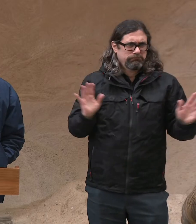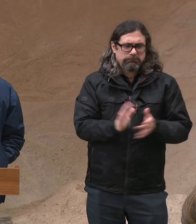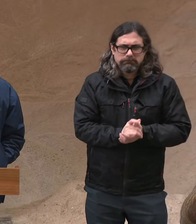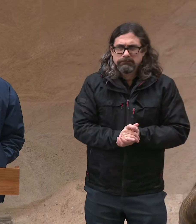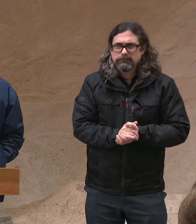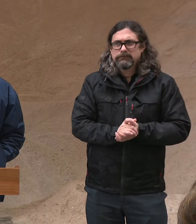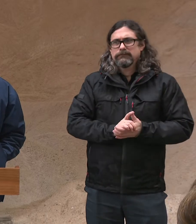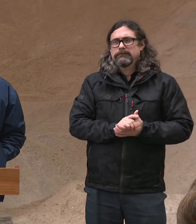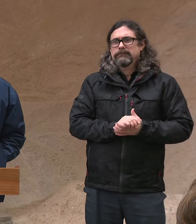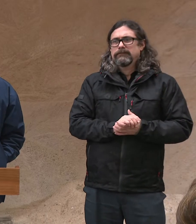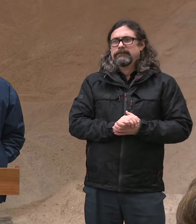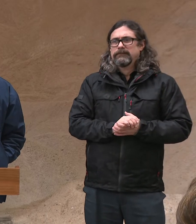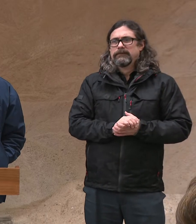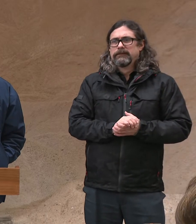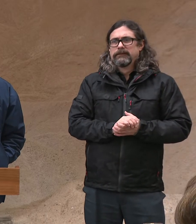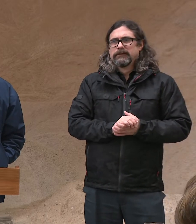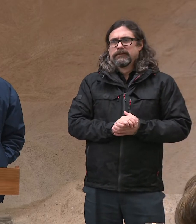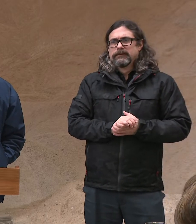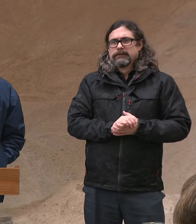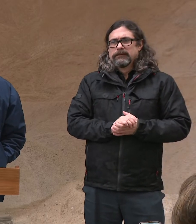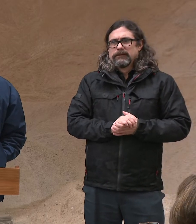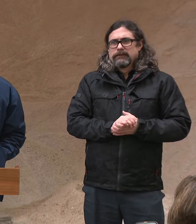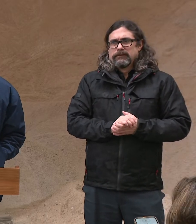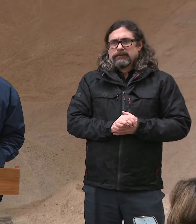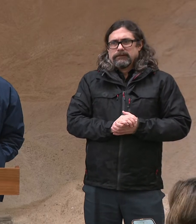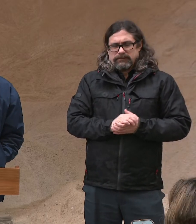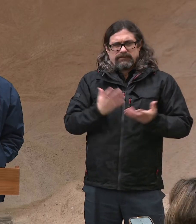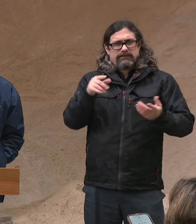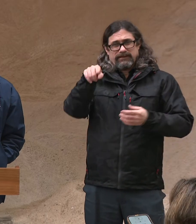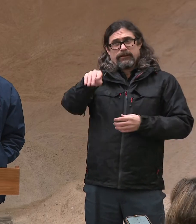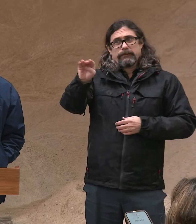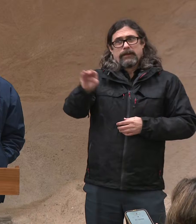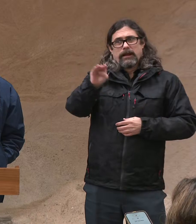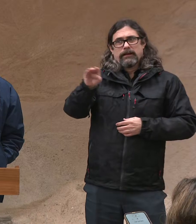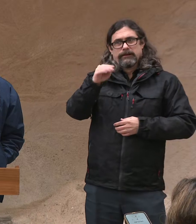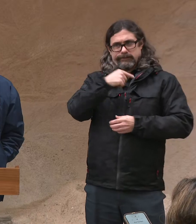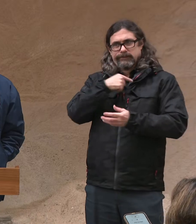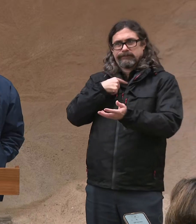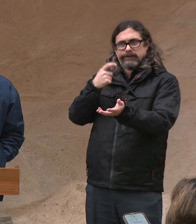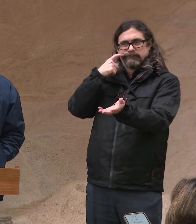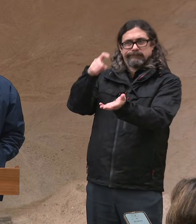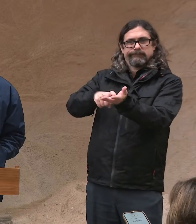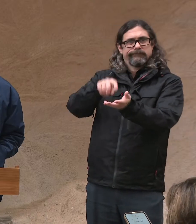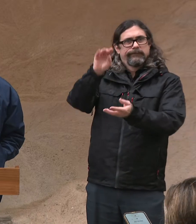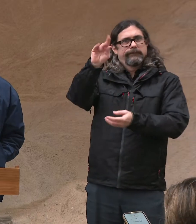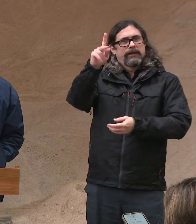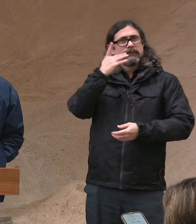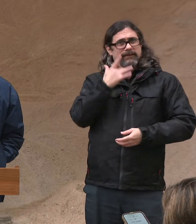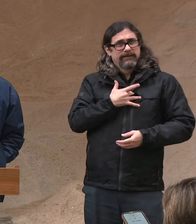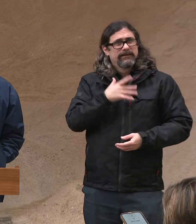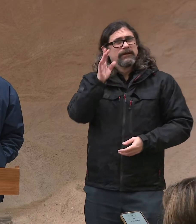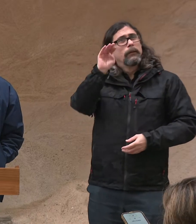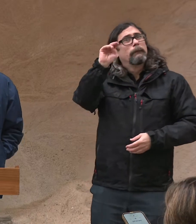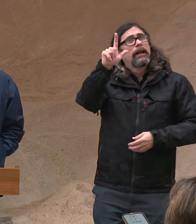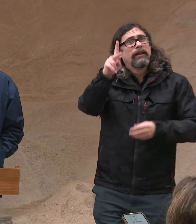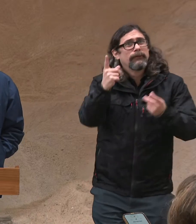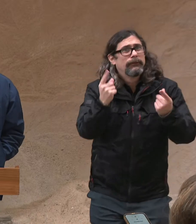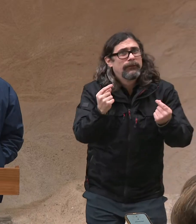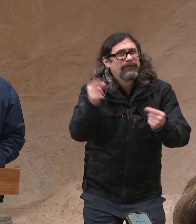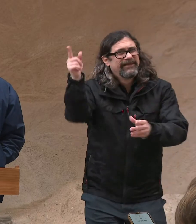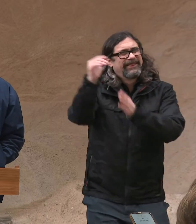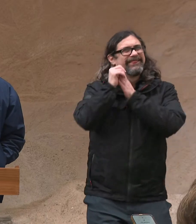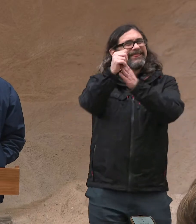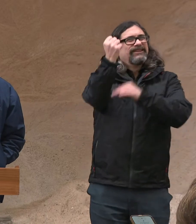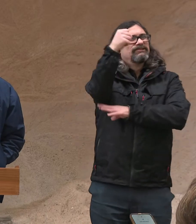some of the most important protests of our time. There's nothing wrong with protests. There's nothing wrong with disagreeing. I mean, that's